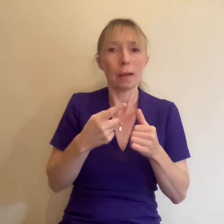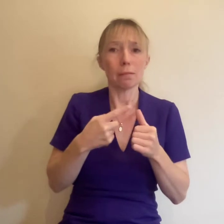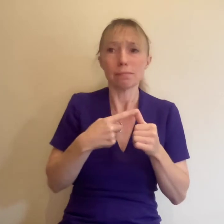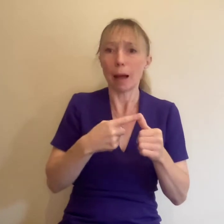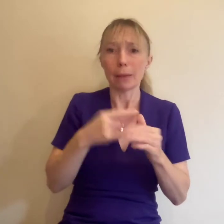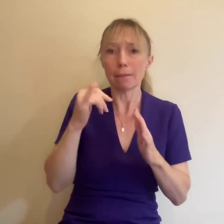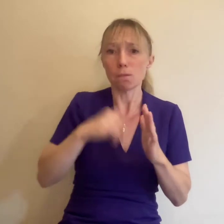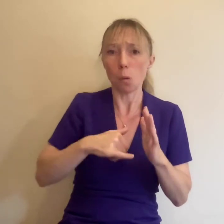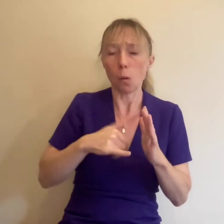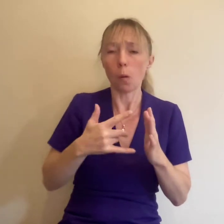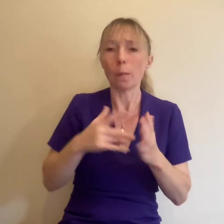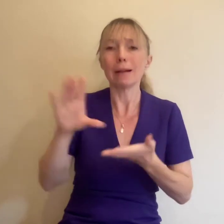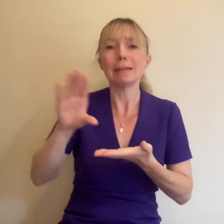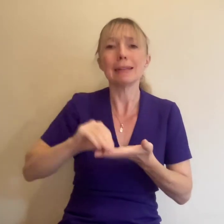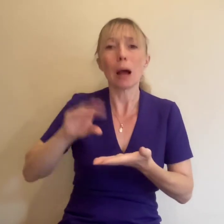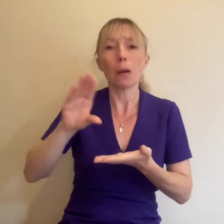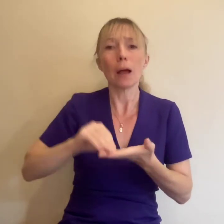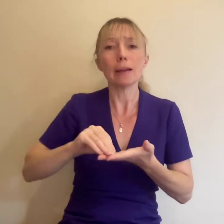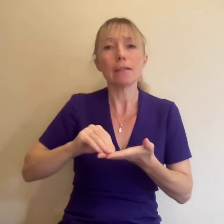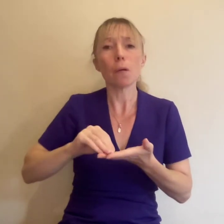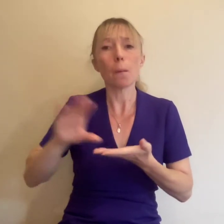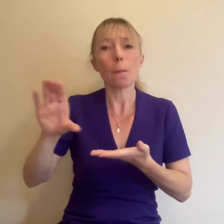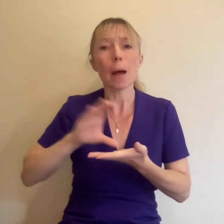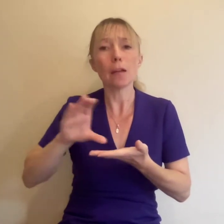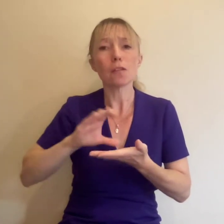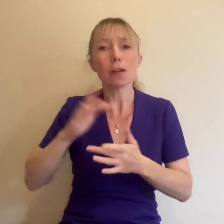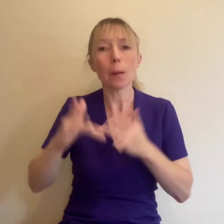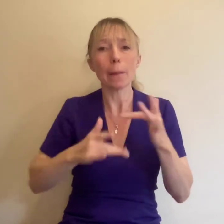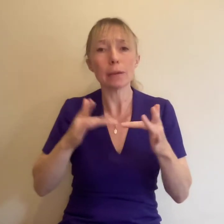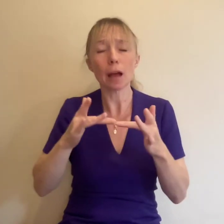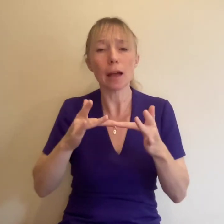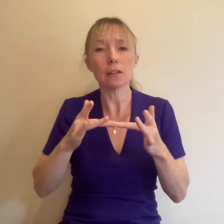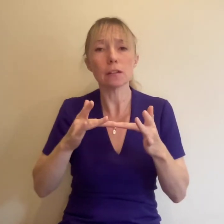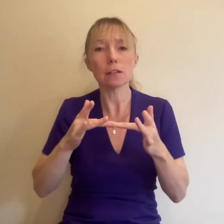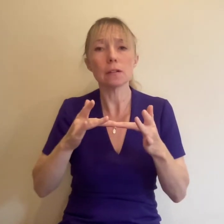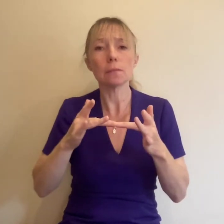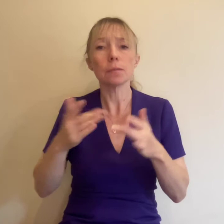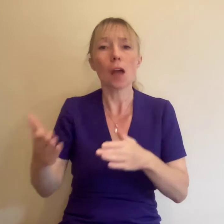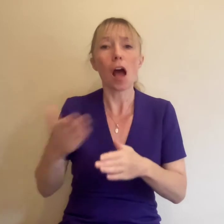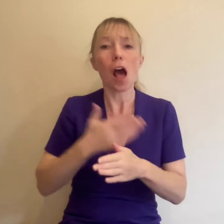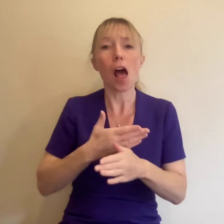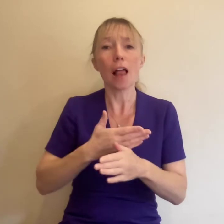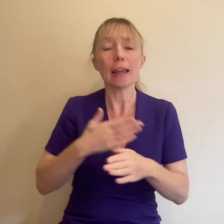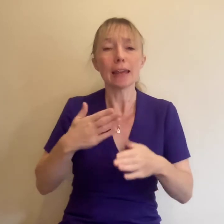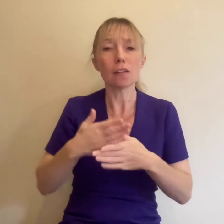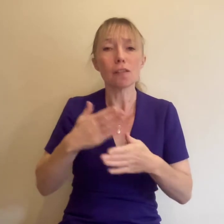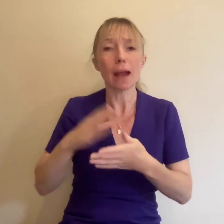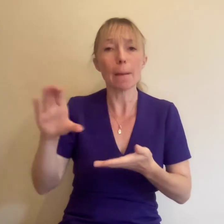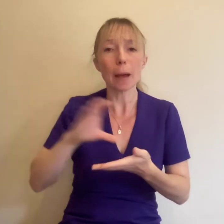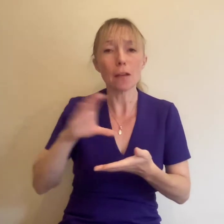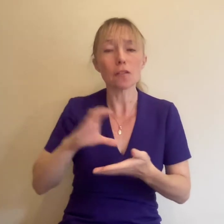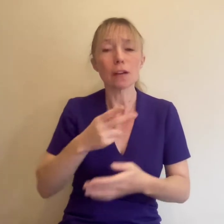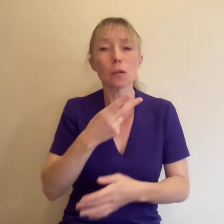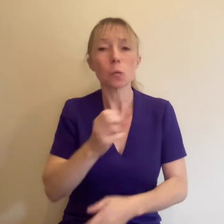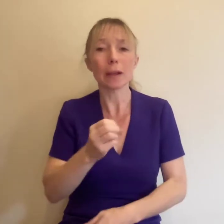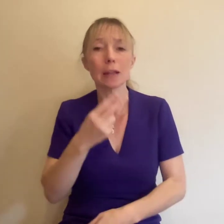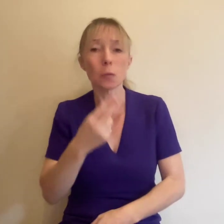from the Bursary website, and send it to Early Career Bursaries 2023, Spread the Word,